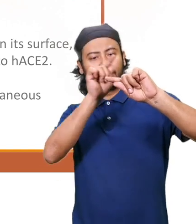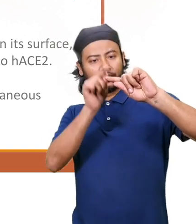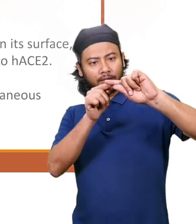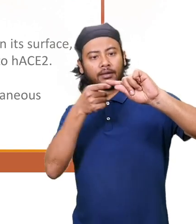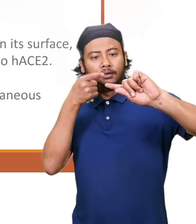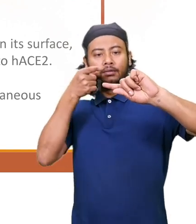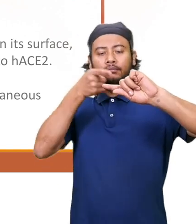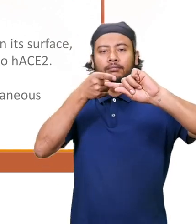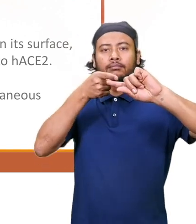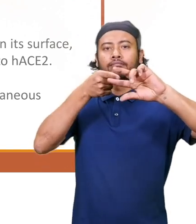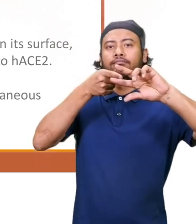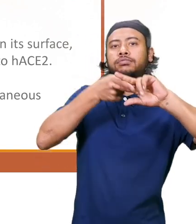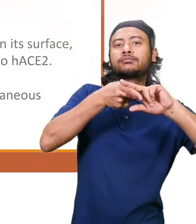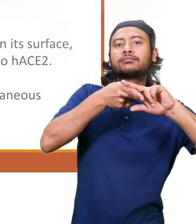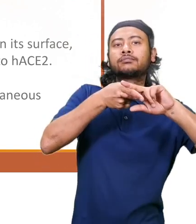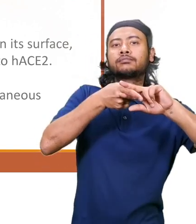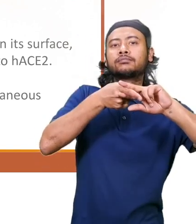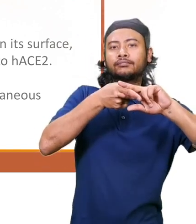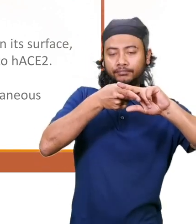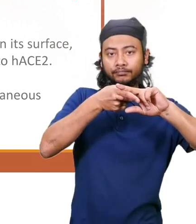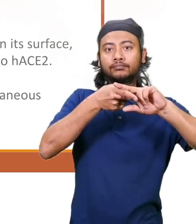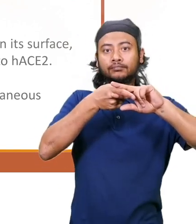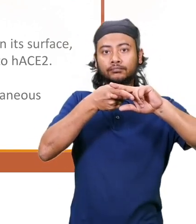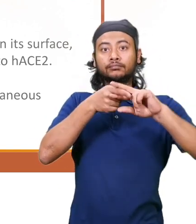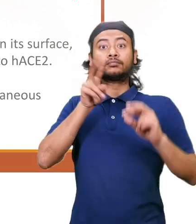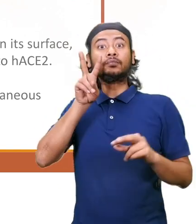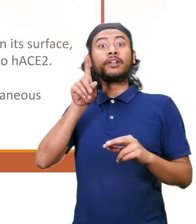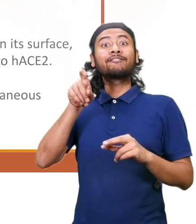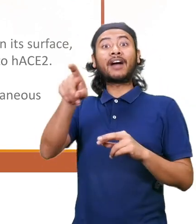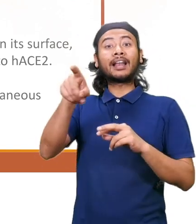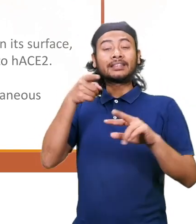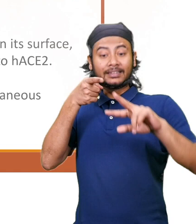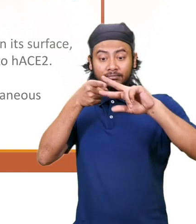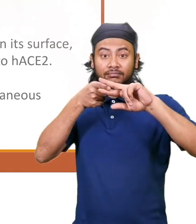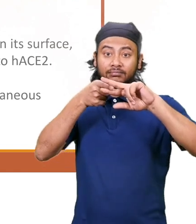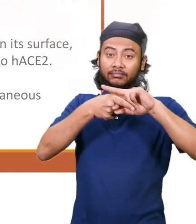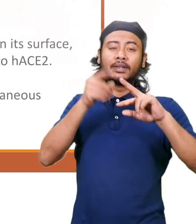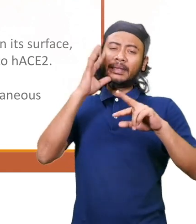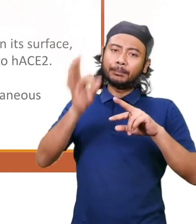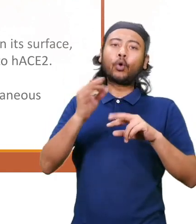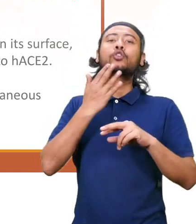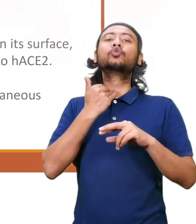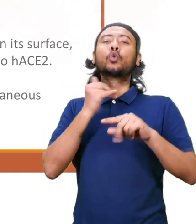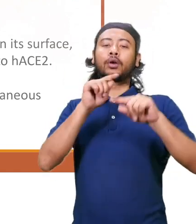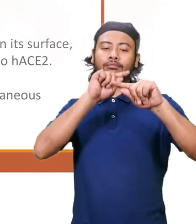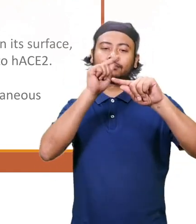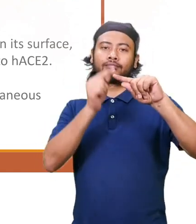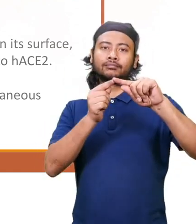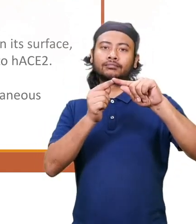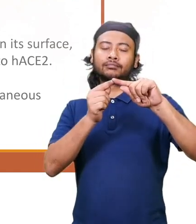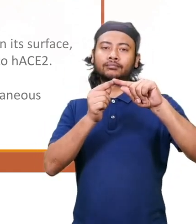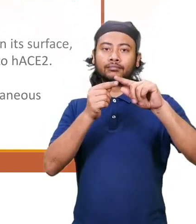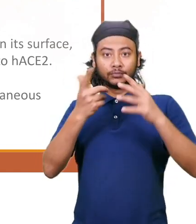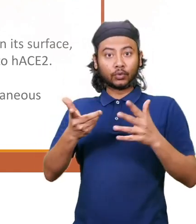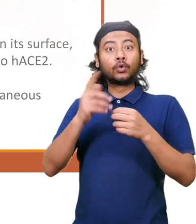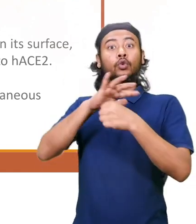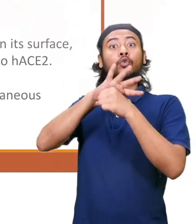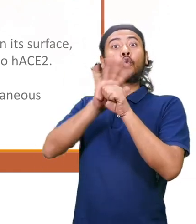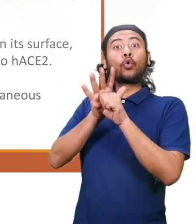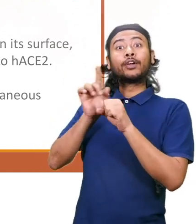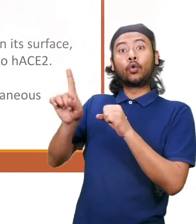enzyme itself is glycosylated, and studying the glycosylation on them is critical for the viral